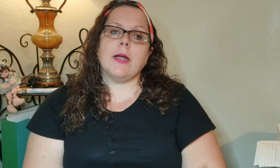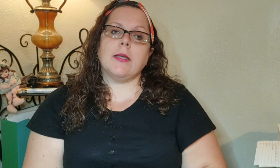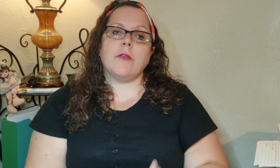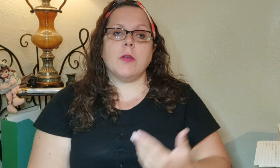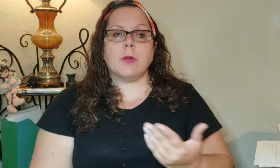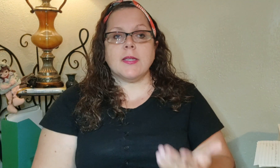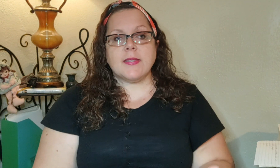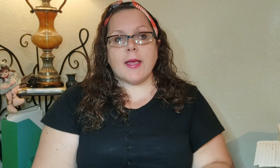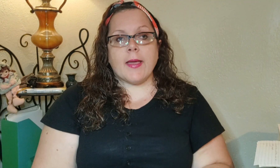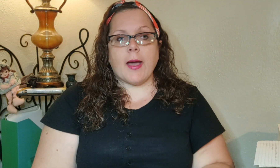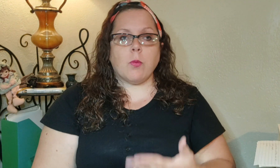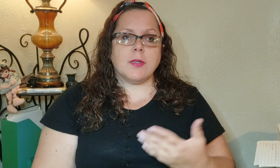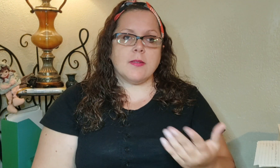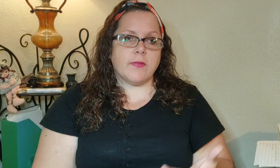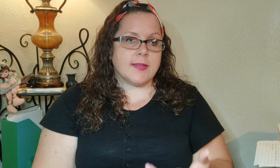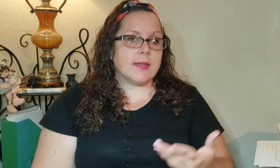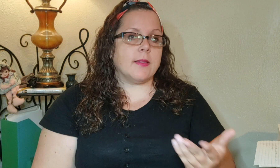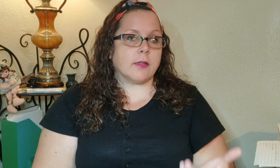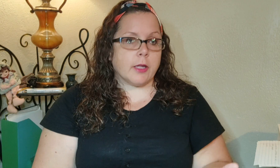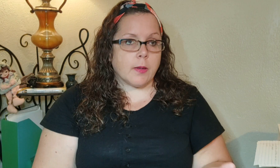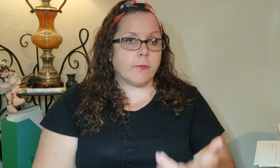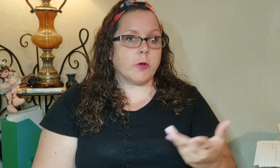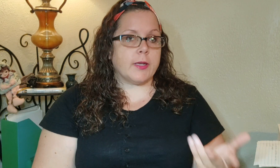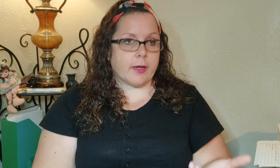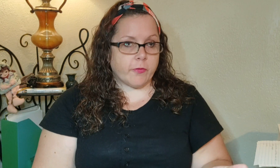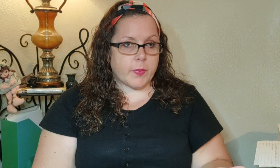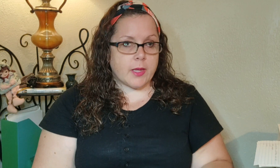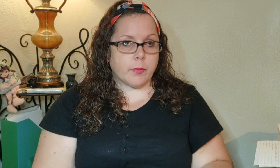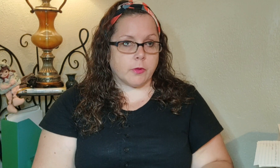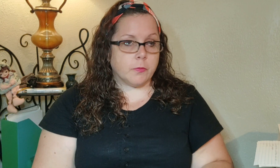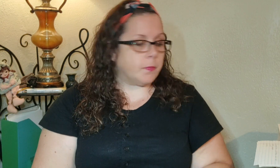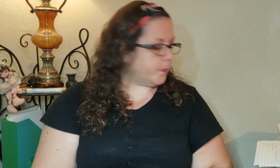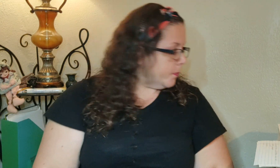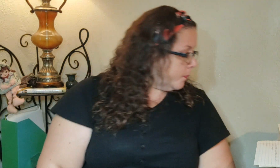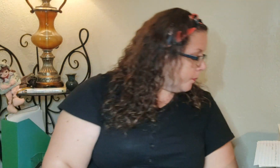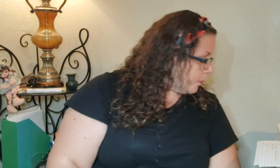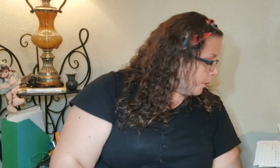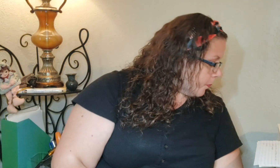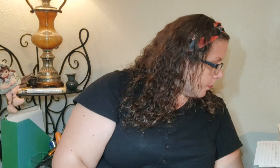And if you were to say, I want to visit the club for deaf people,